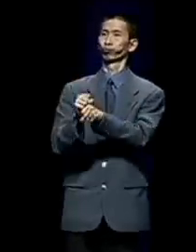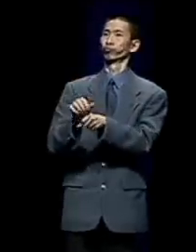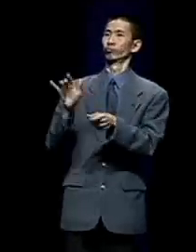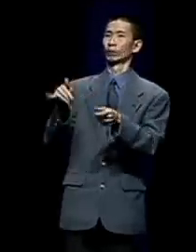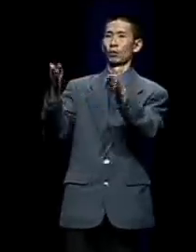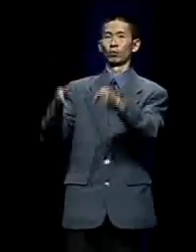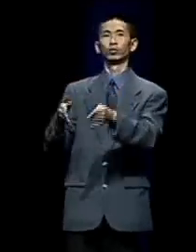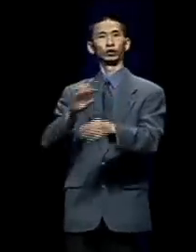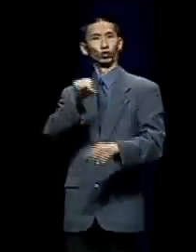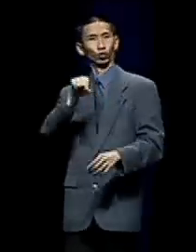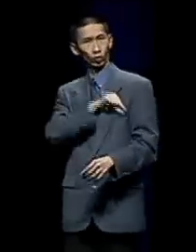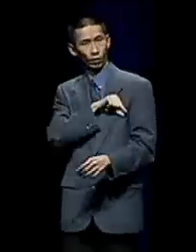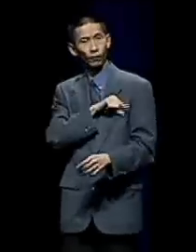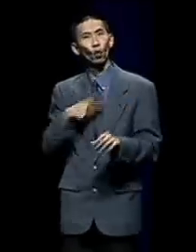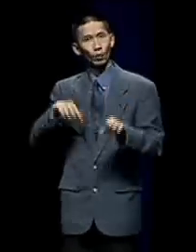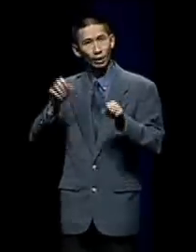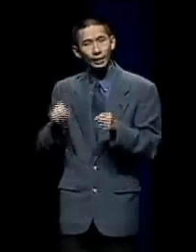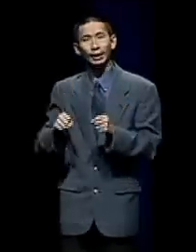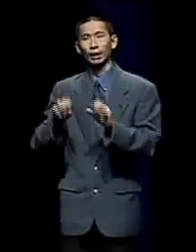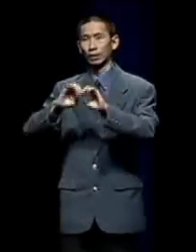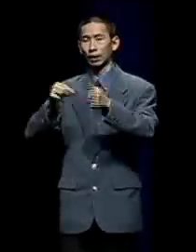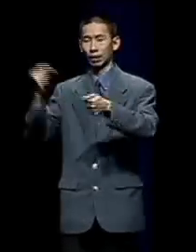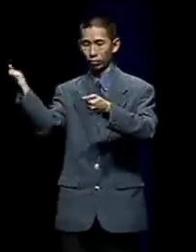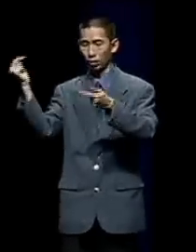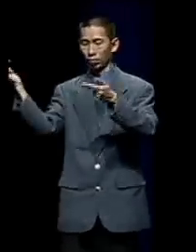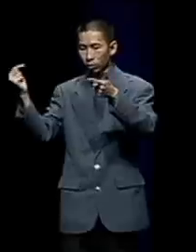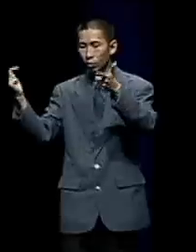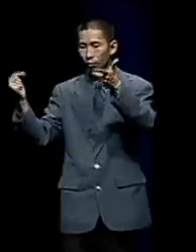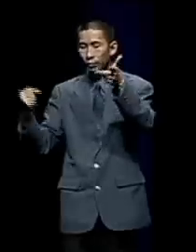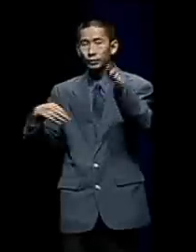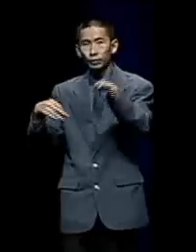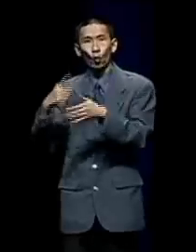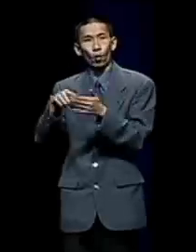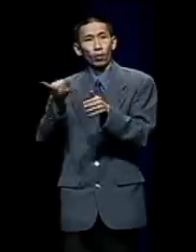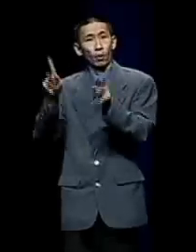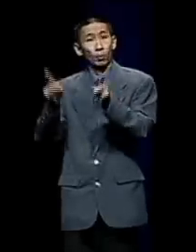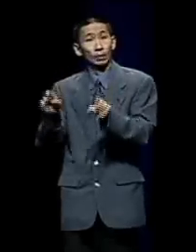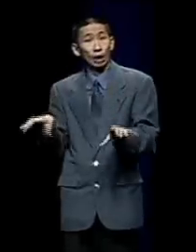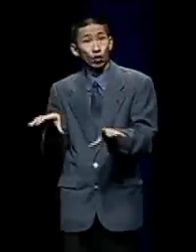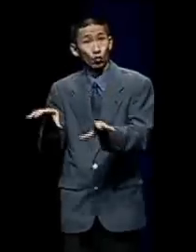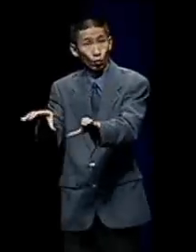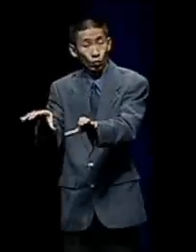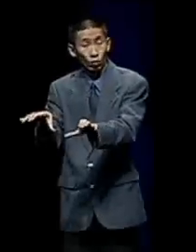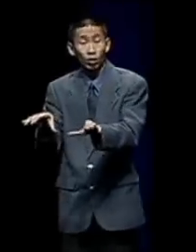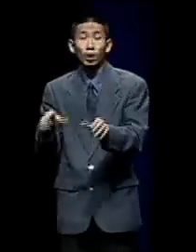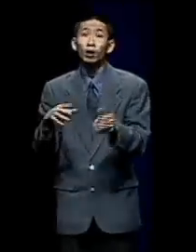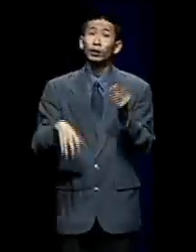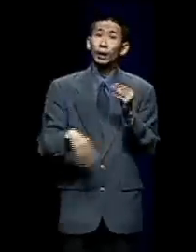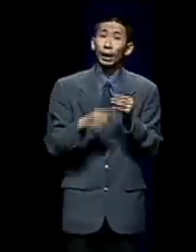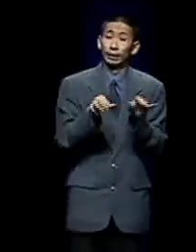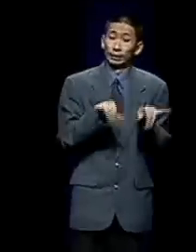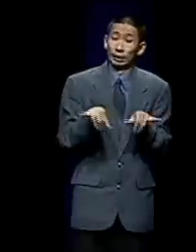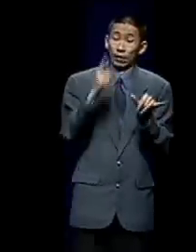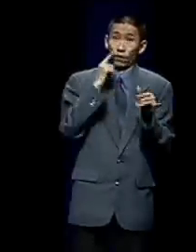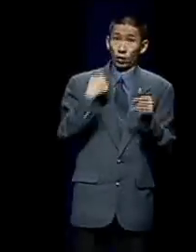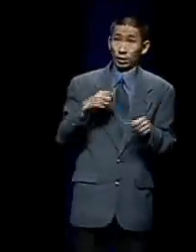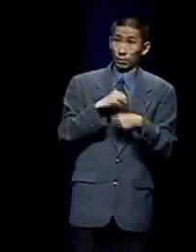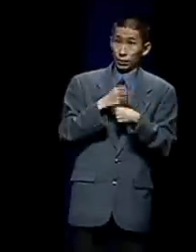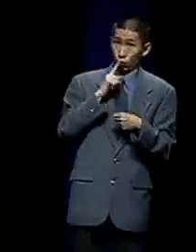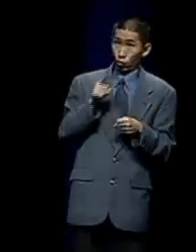what that person can do. And then we can create standards that say, in order for us to ensure that the person can really do this,